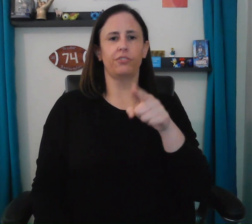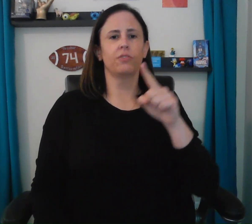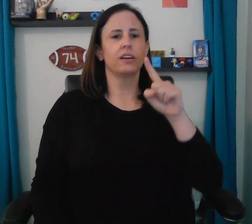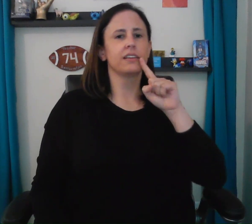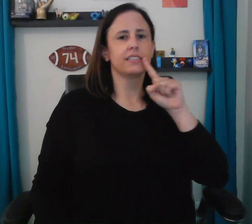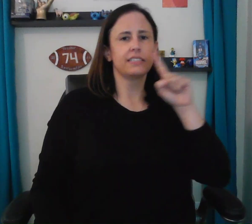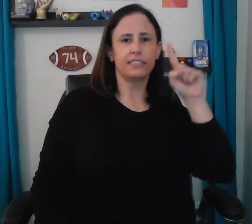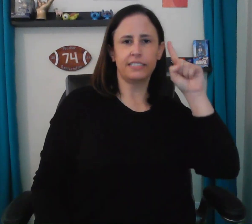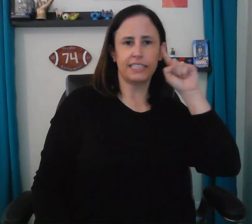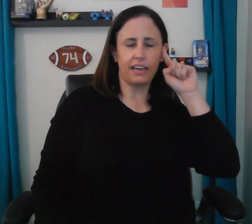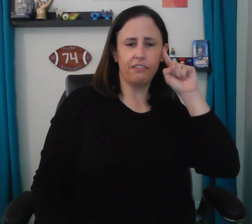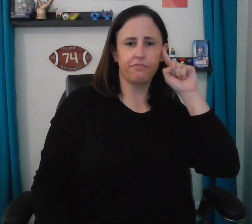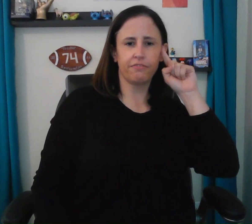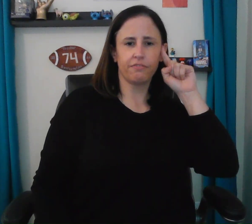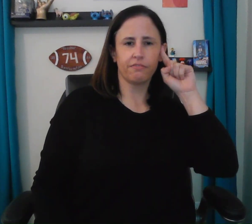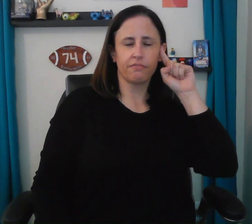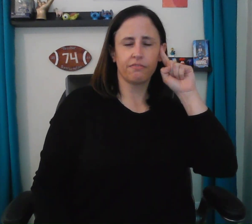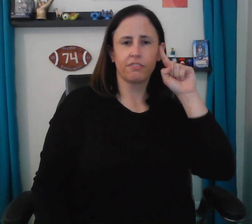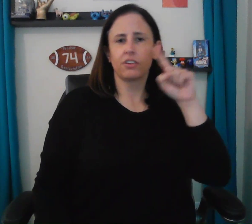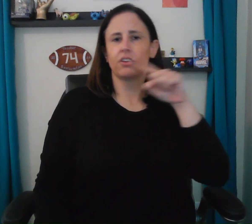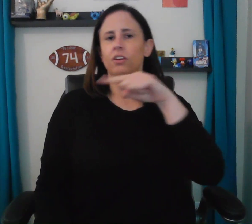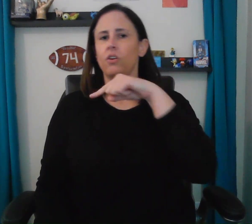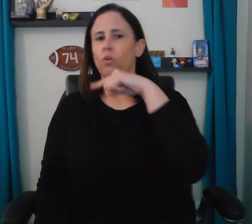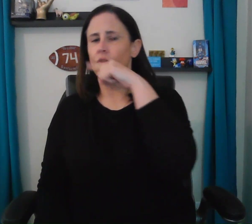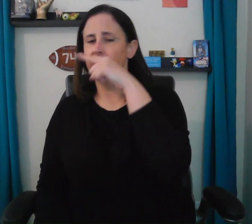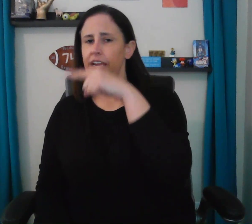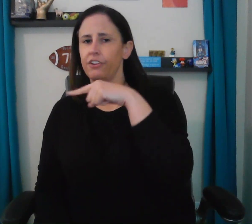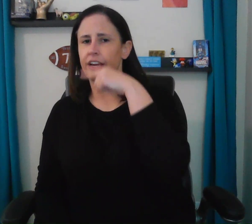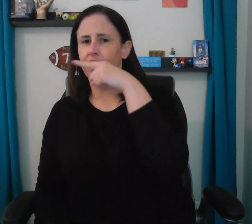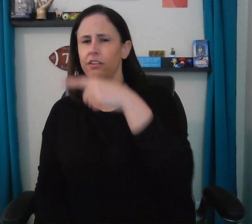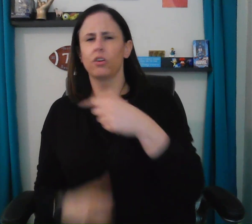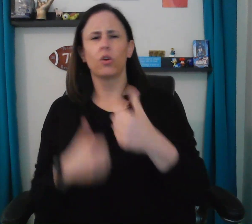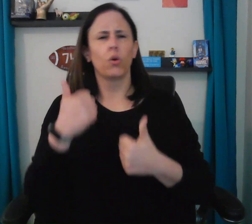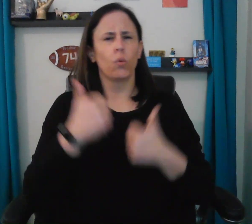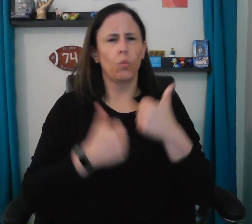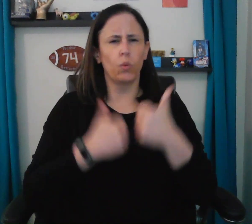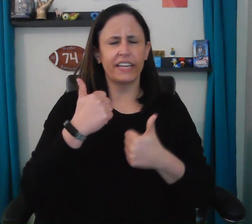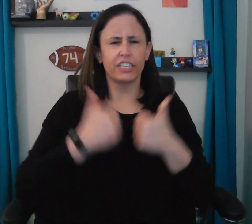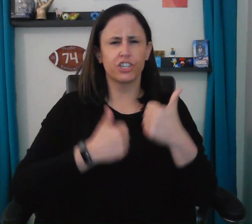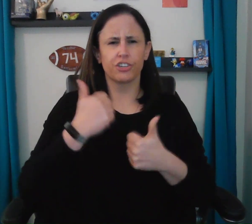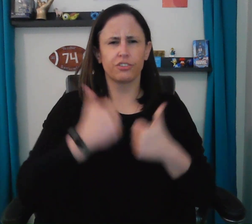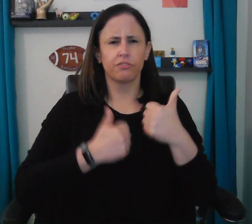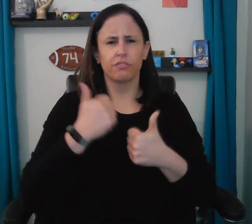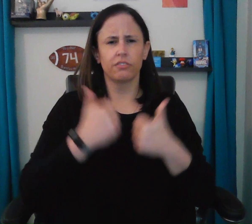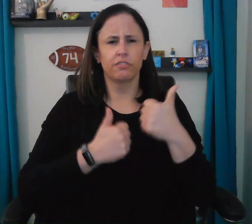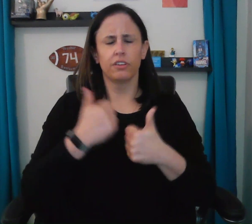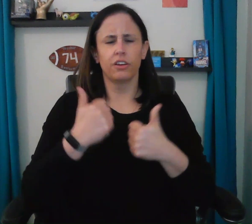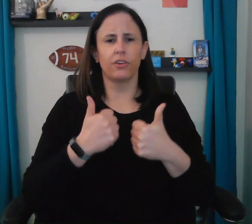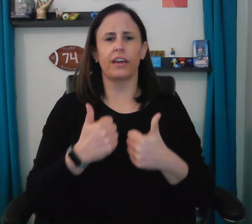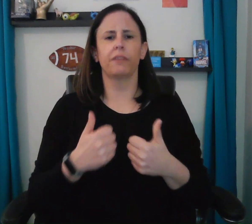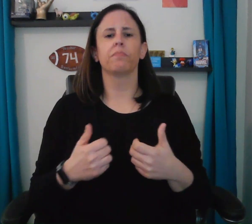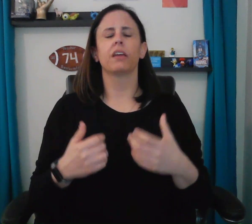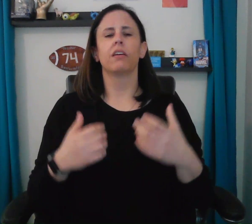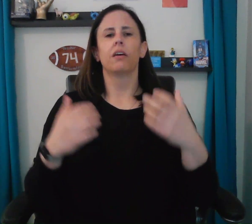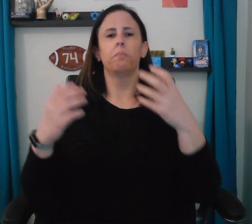you deaf or hearing which. Okay,